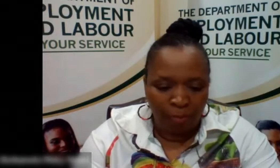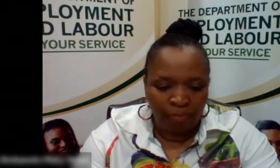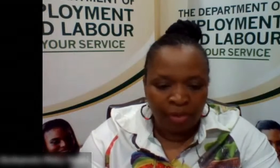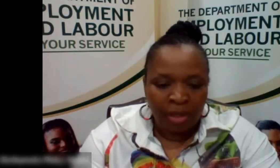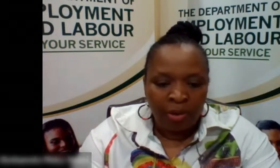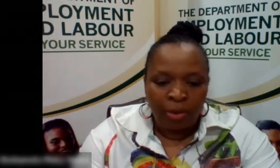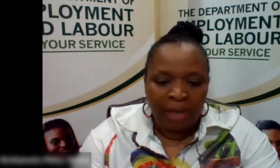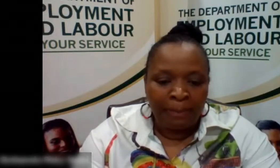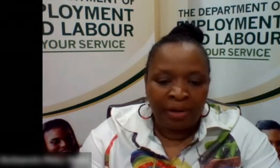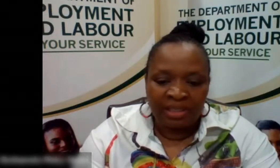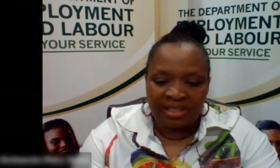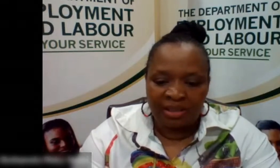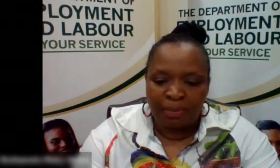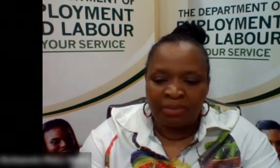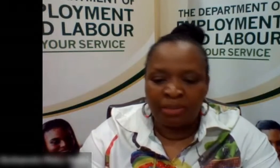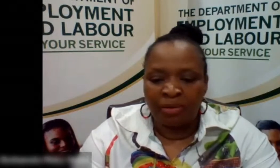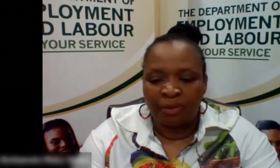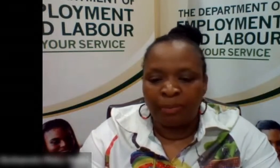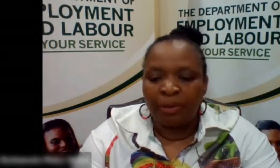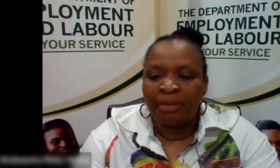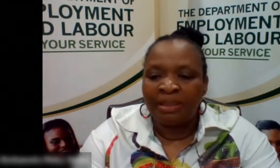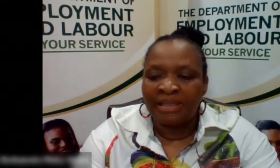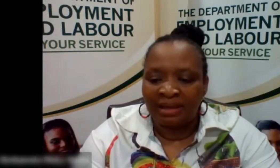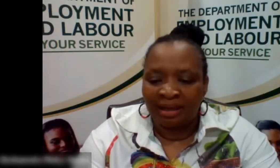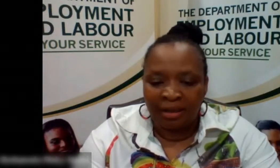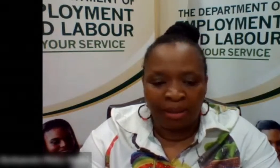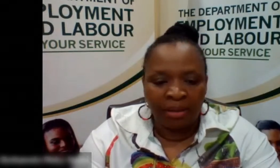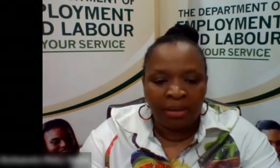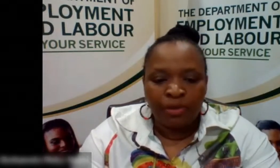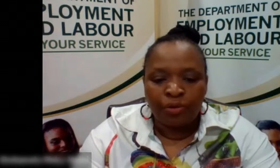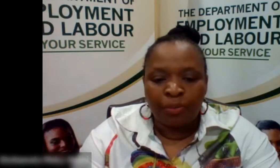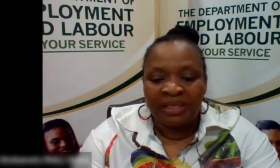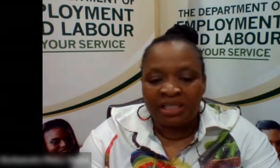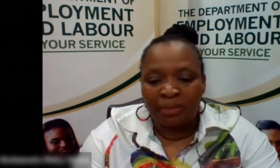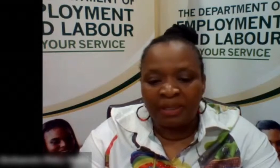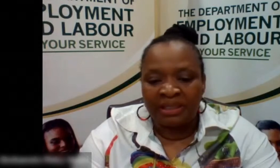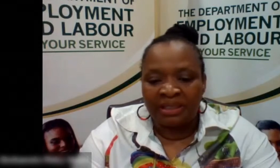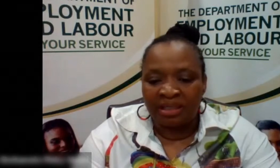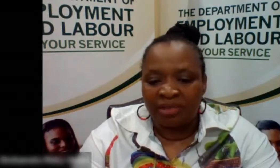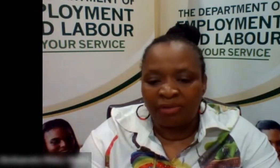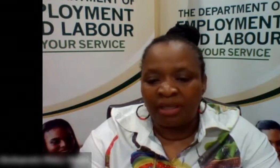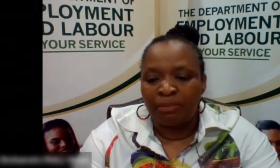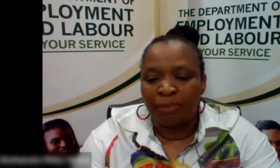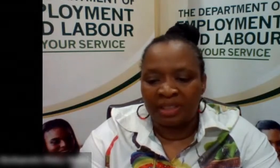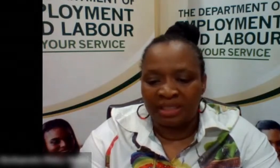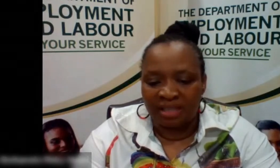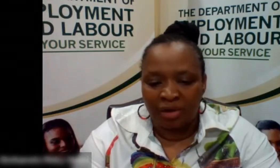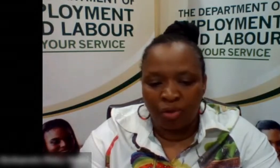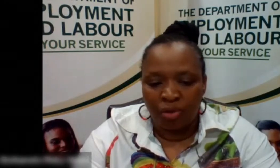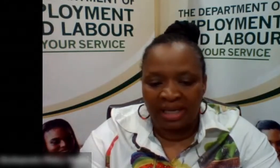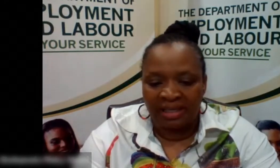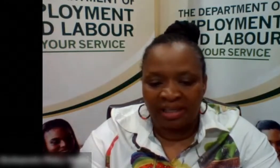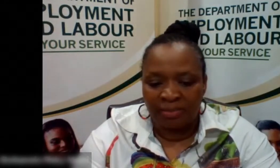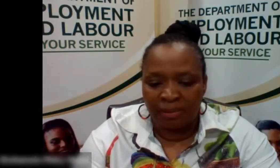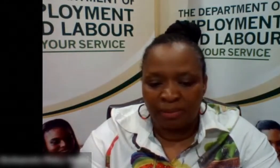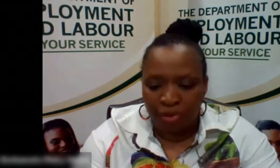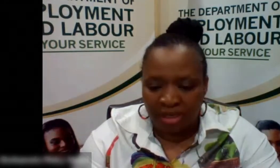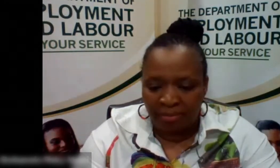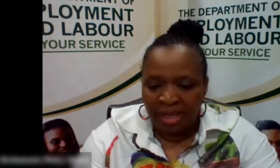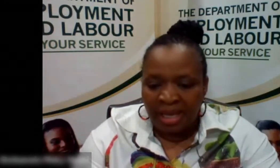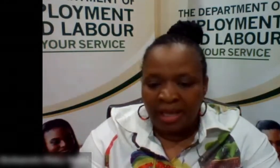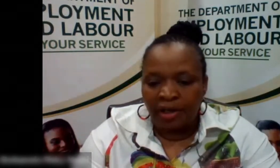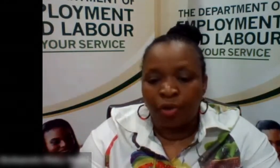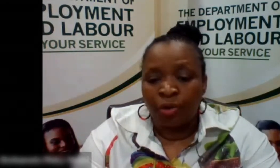2024. We are proud as the Department of Employment and Labor to participate in this very important stakeholder engagement